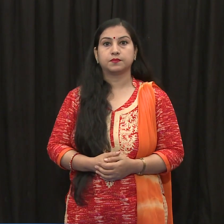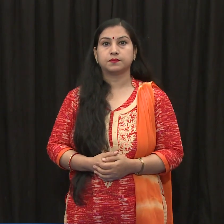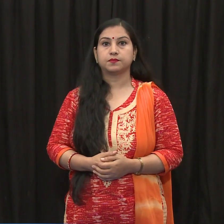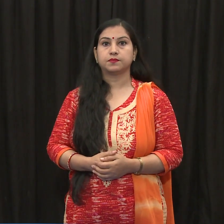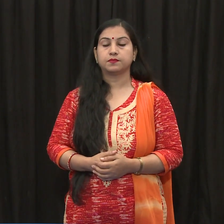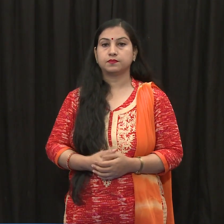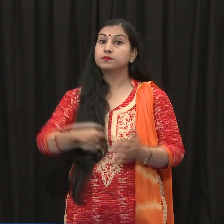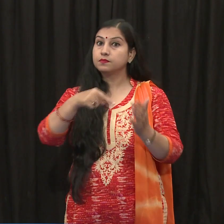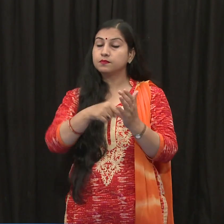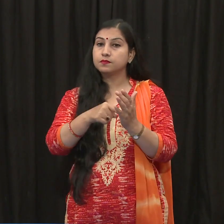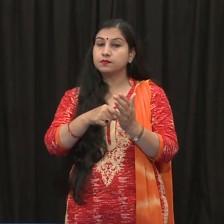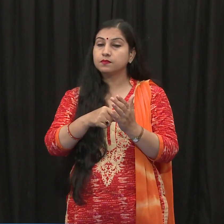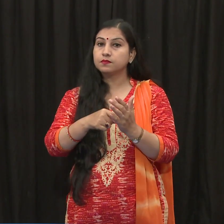It is a living document